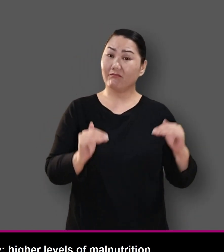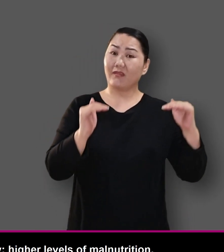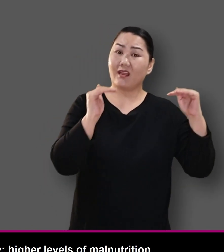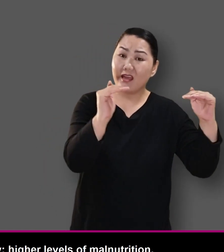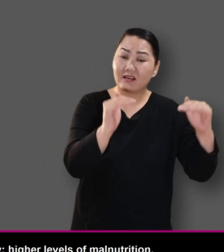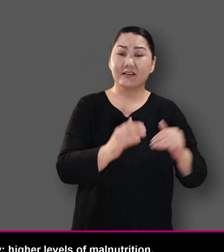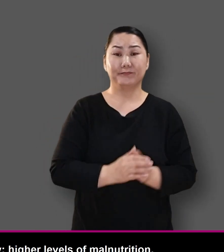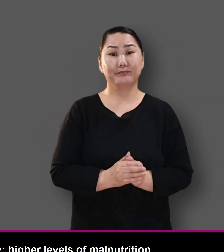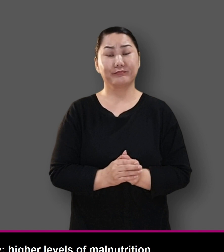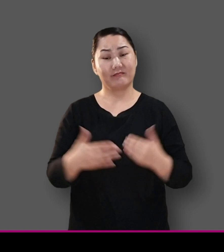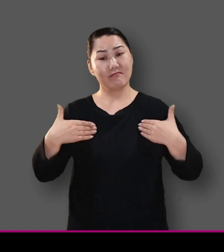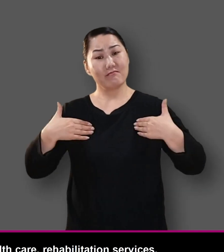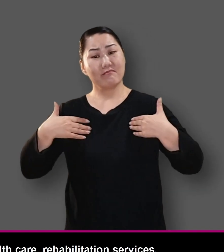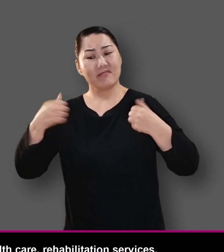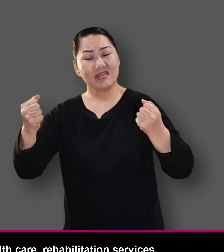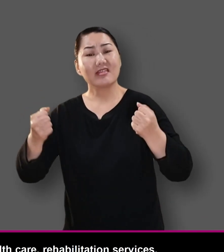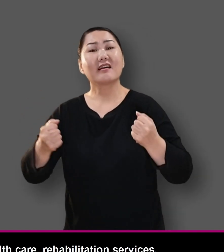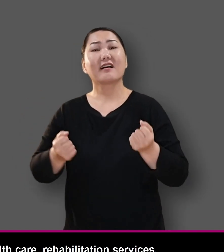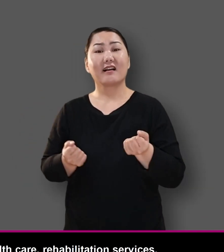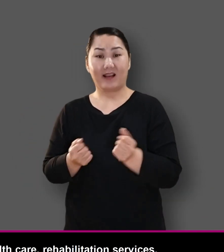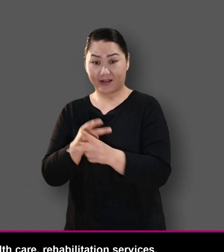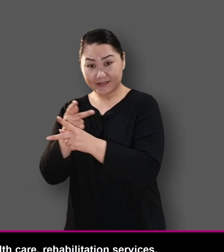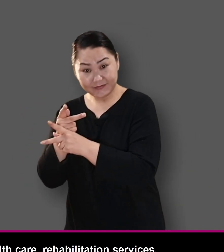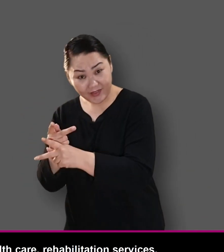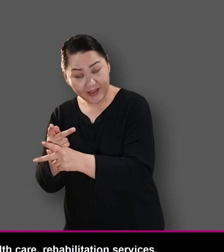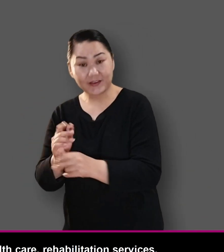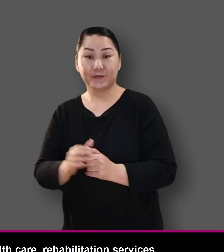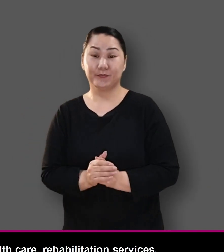of malnutrition, inadequate access to health care,